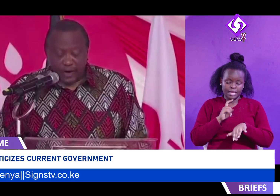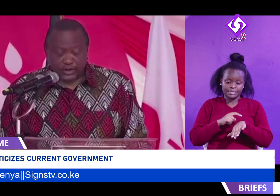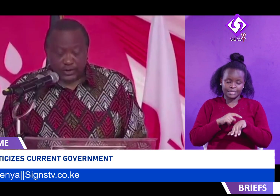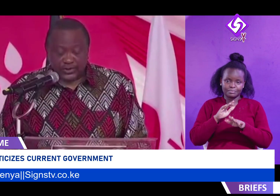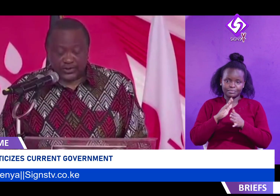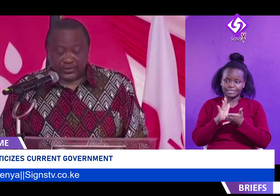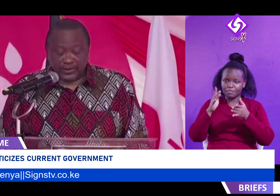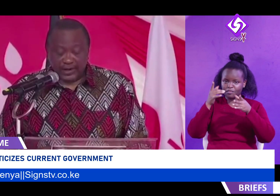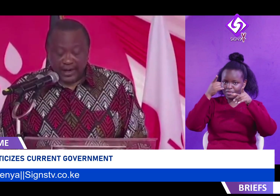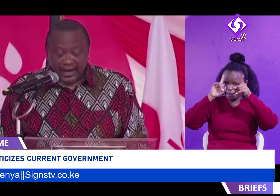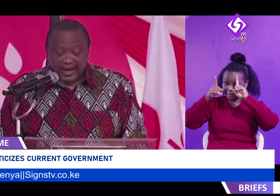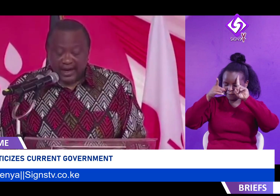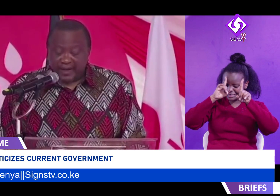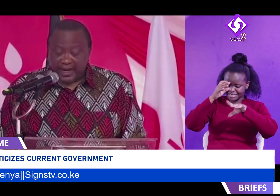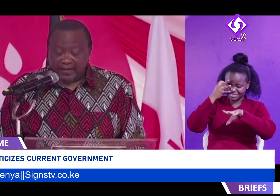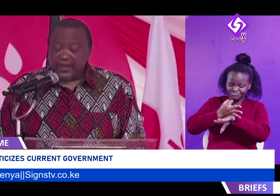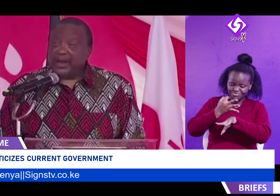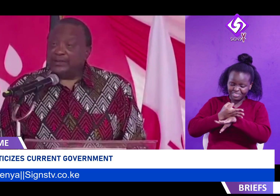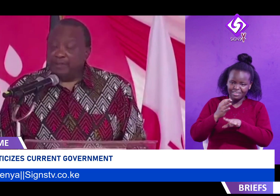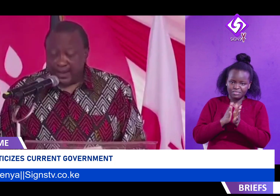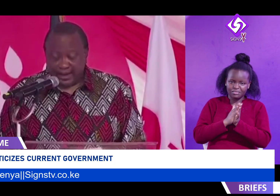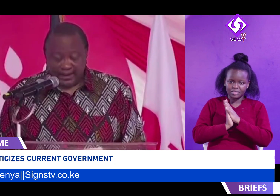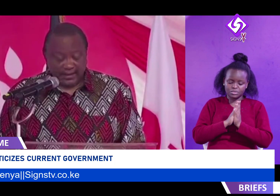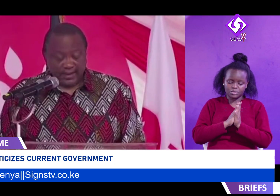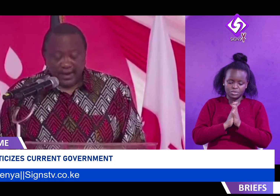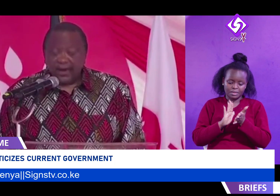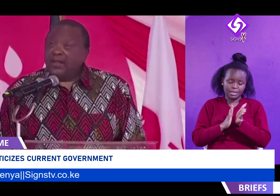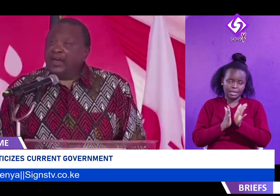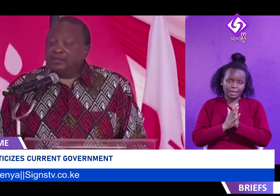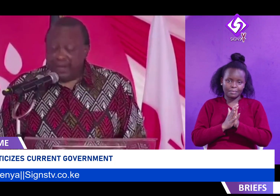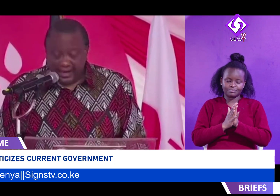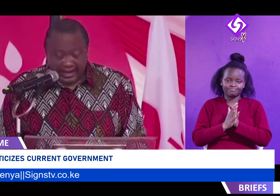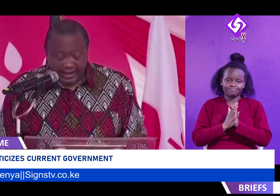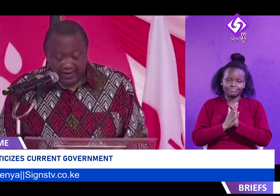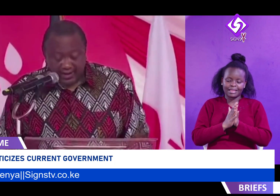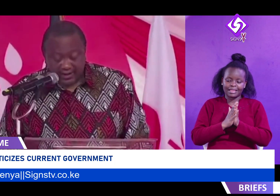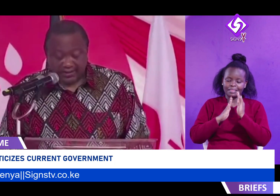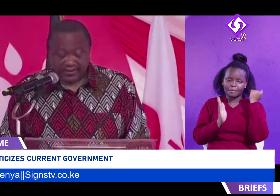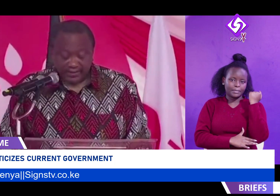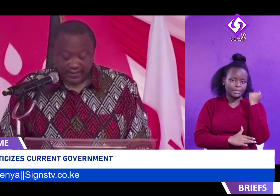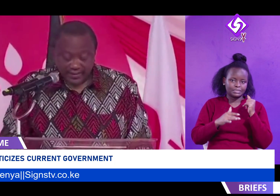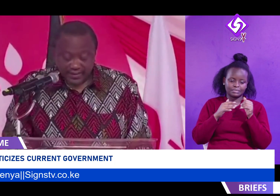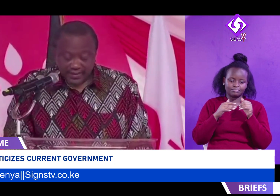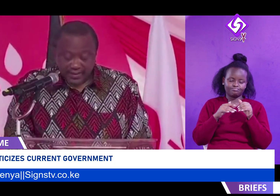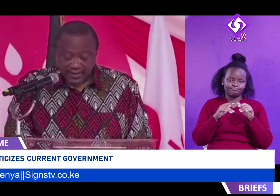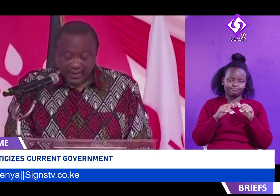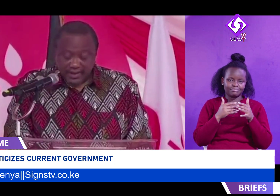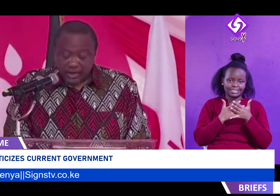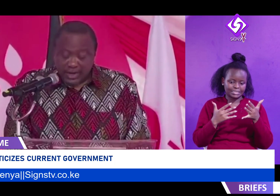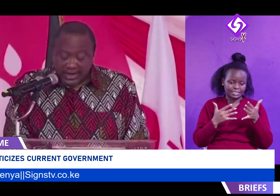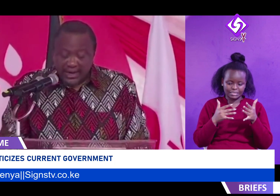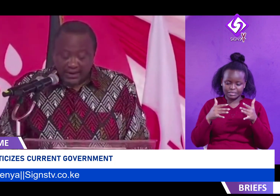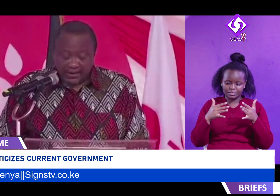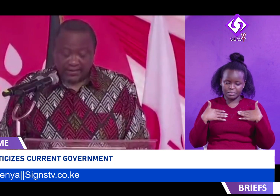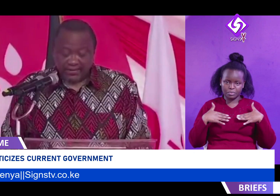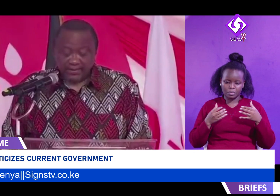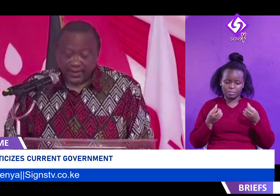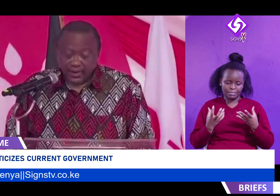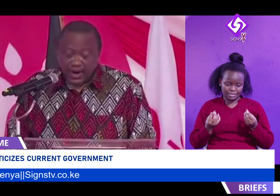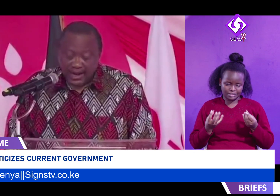and falsehoods have become the nightmare that many are living. So